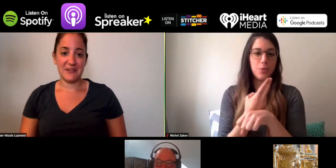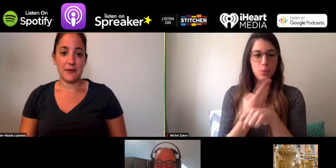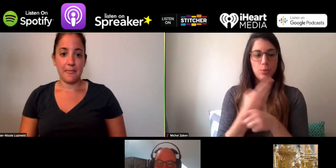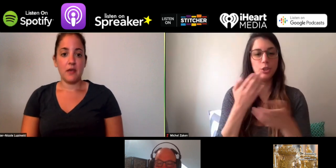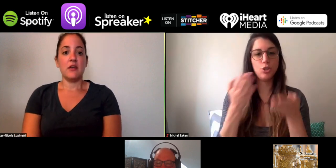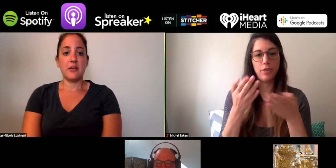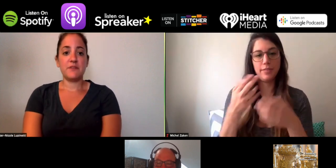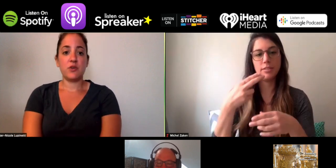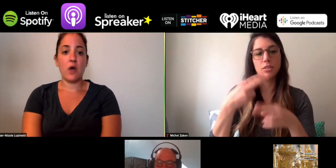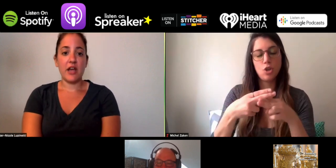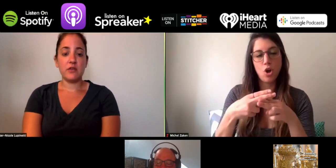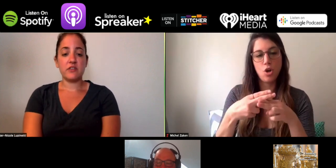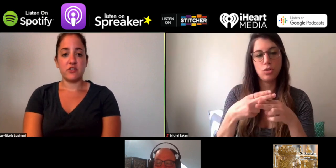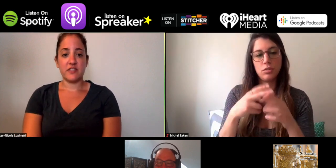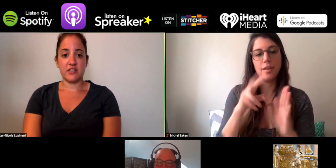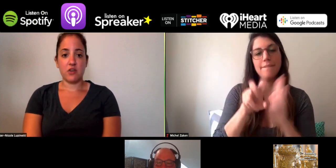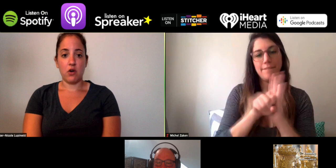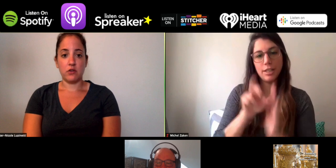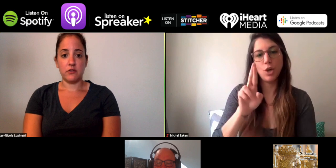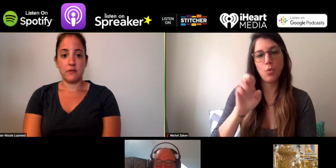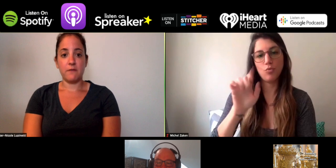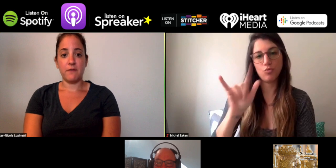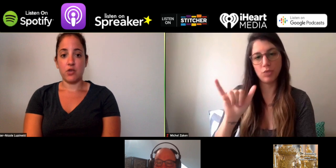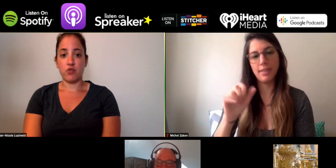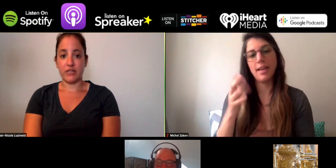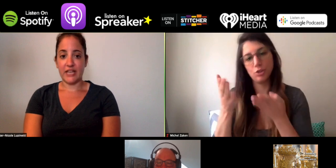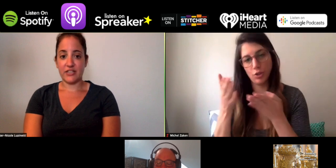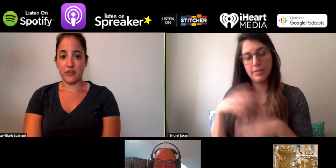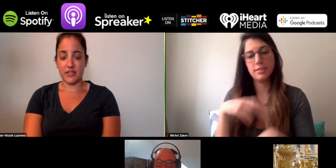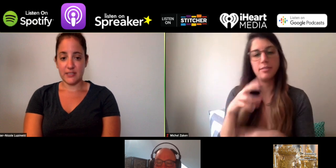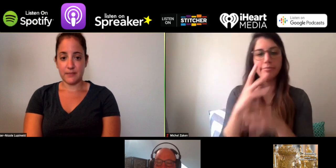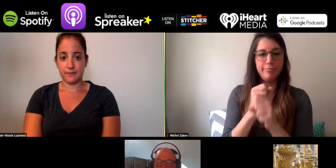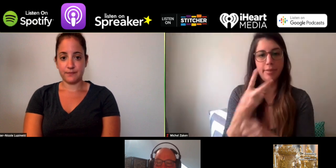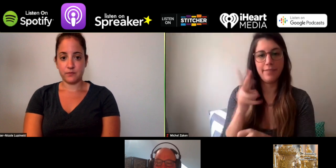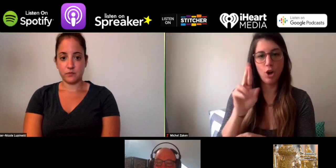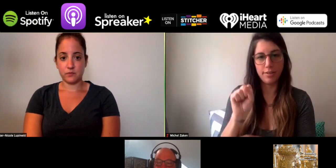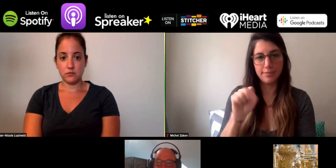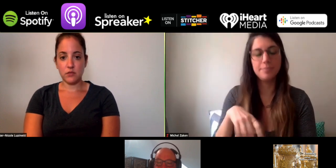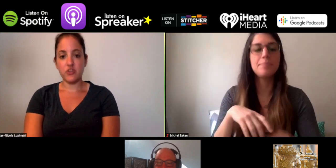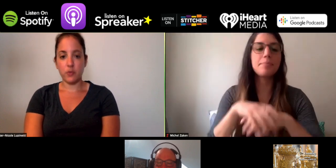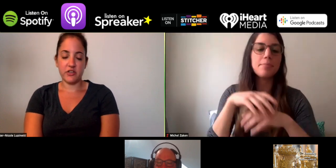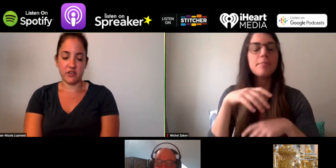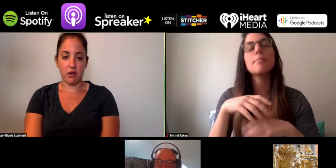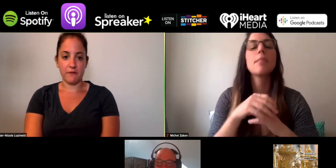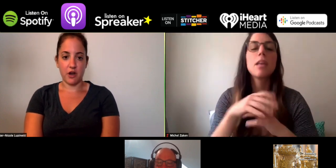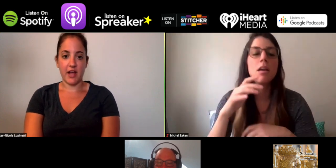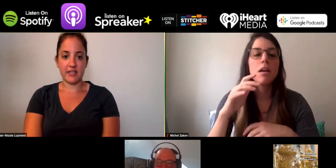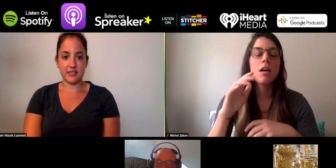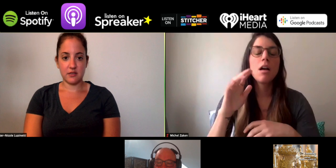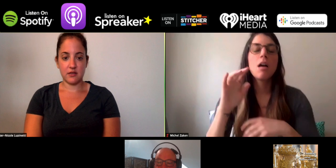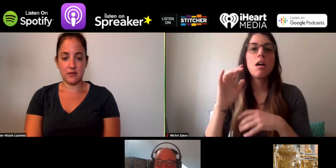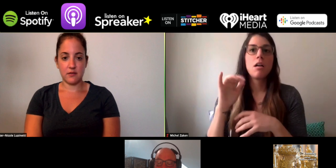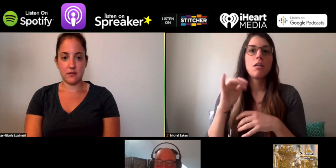Right. Yep. So I use a service that's called Video Relay Service. And so we just call it